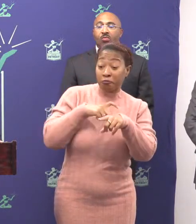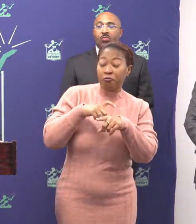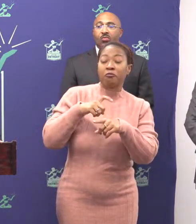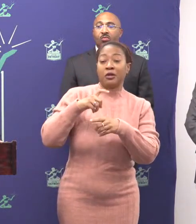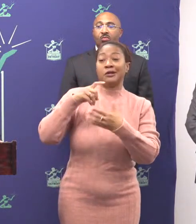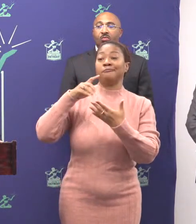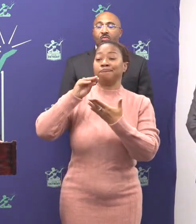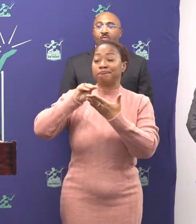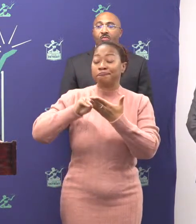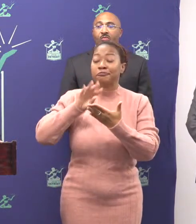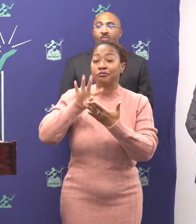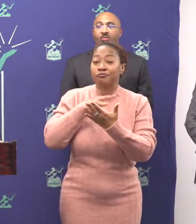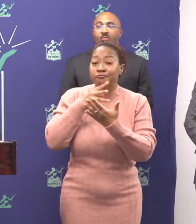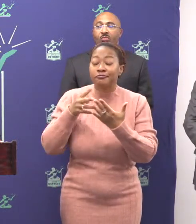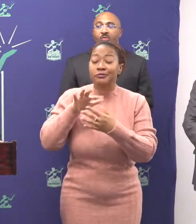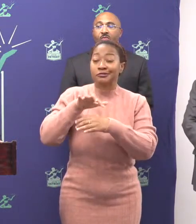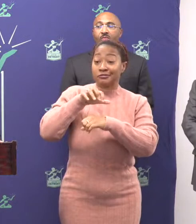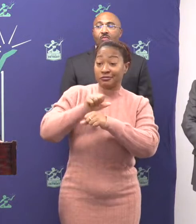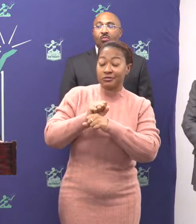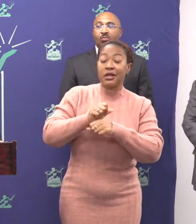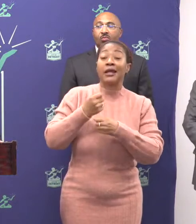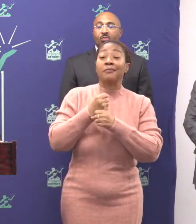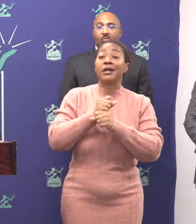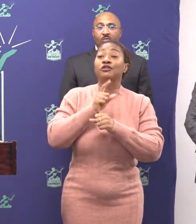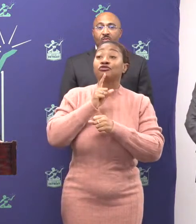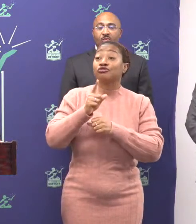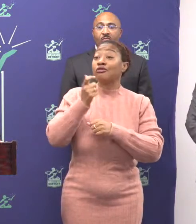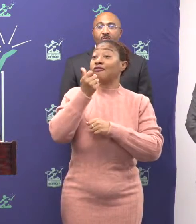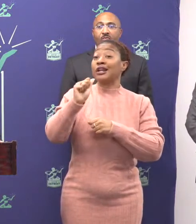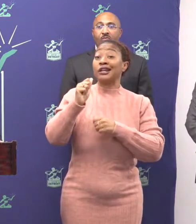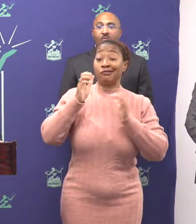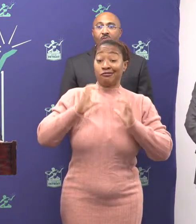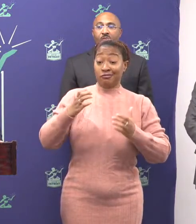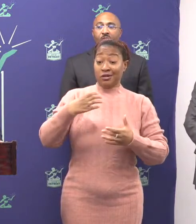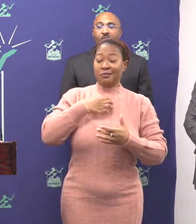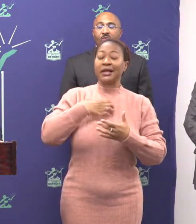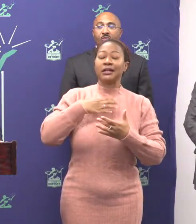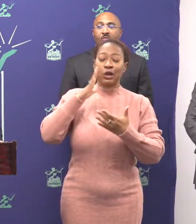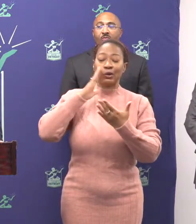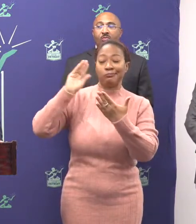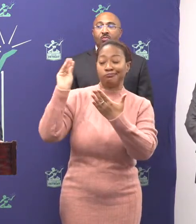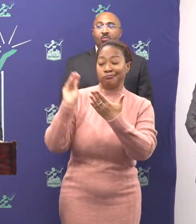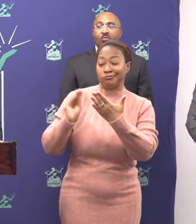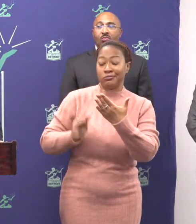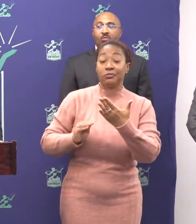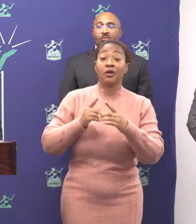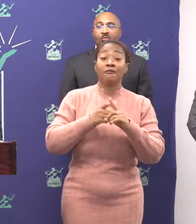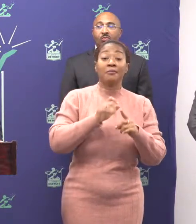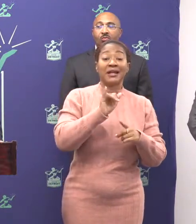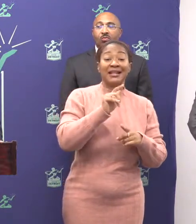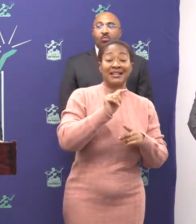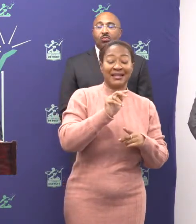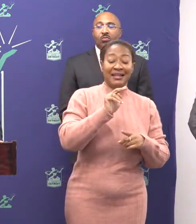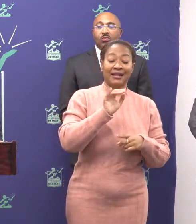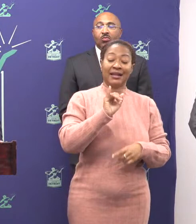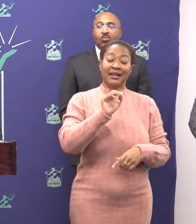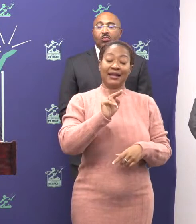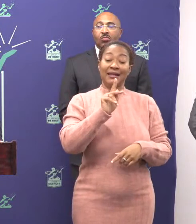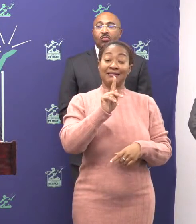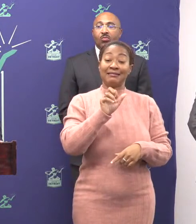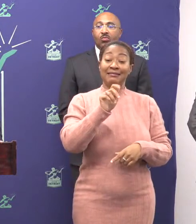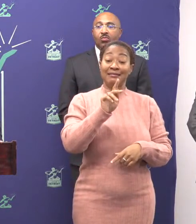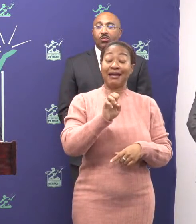dispatching, as well as administering the customer complaint process from intake through investigation